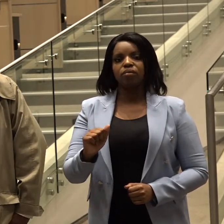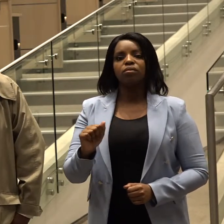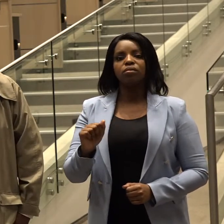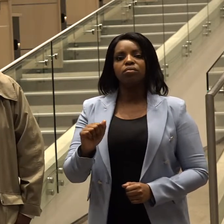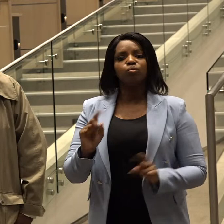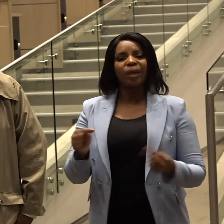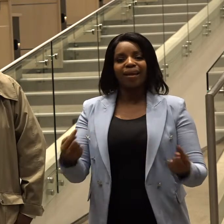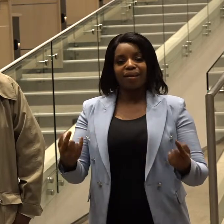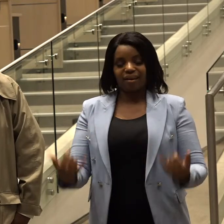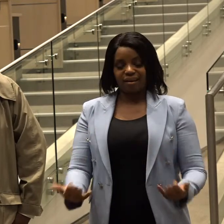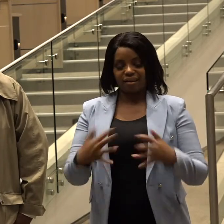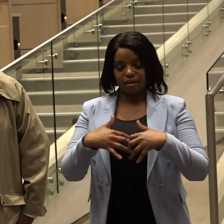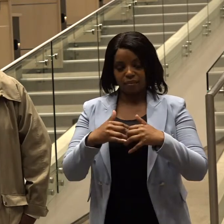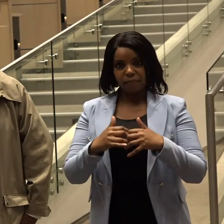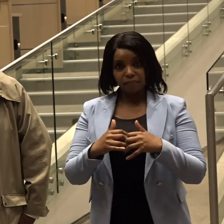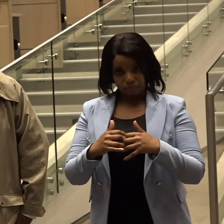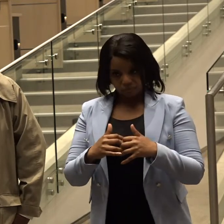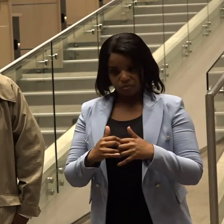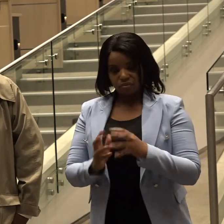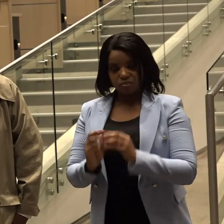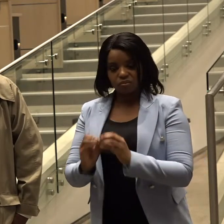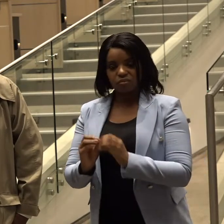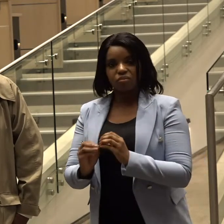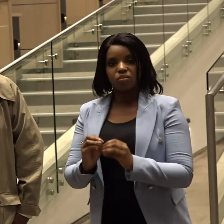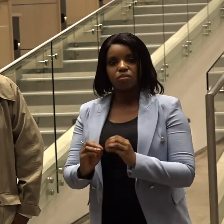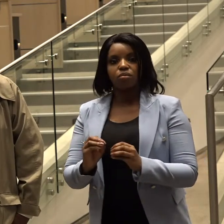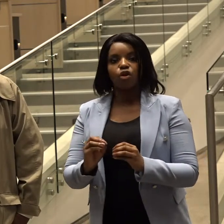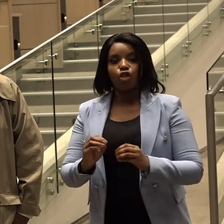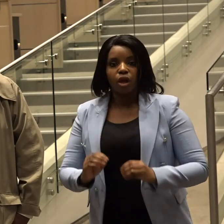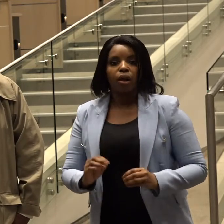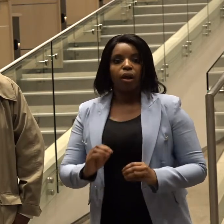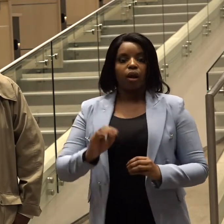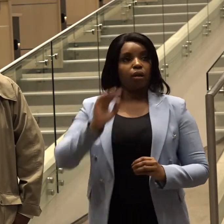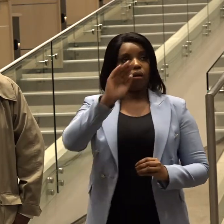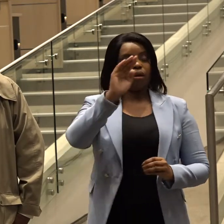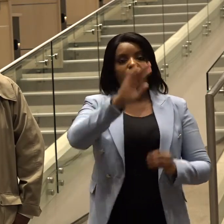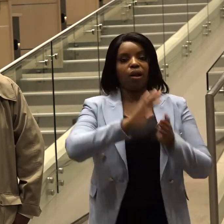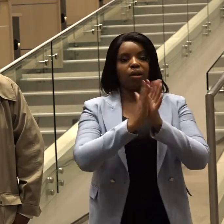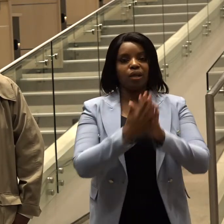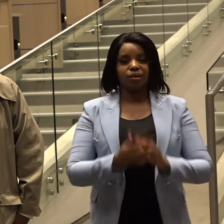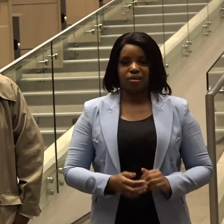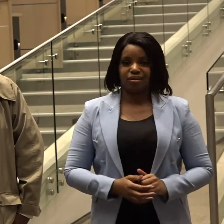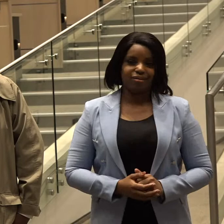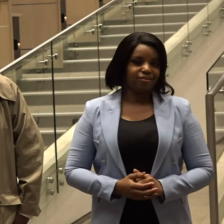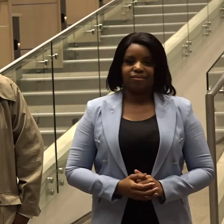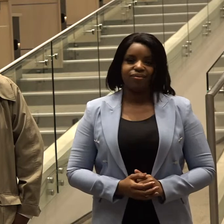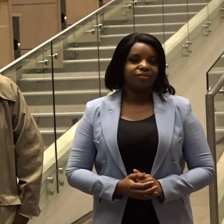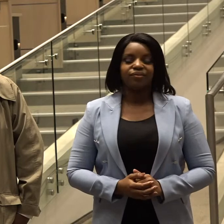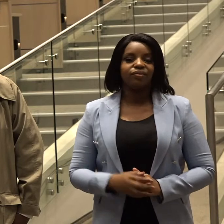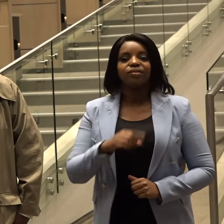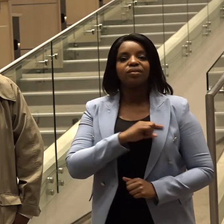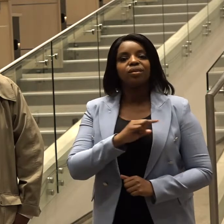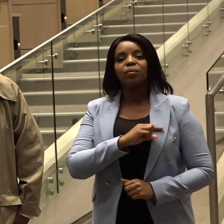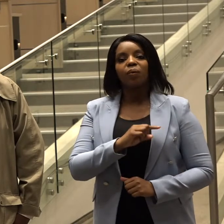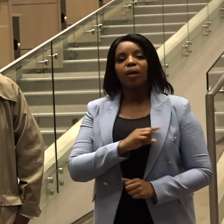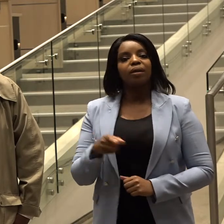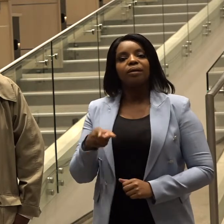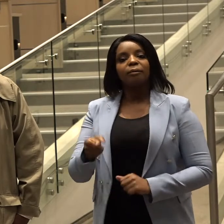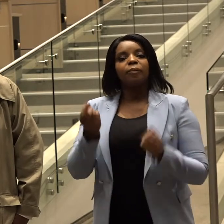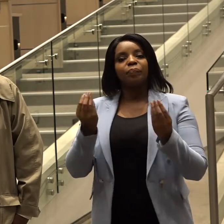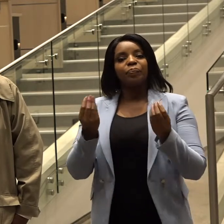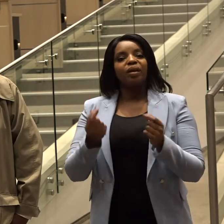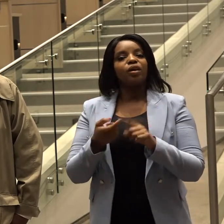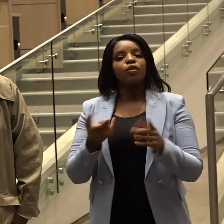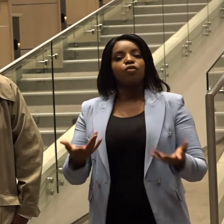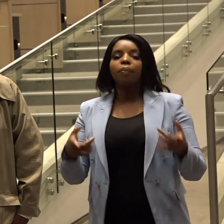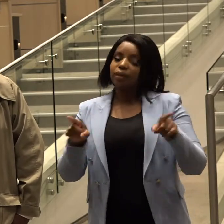until the next thing expect to get money for sassa is coming from the same wallet is coming from the